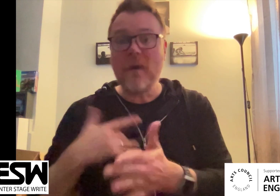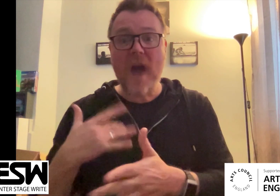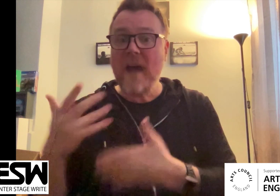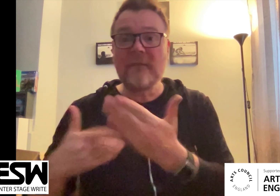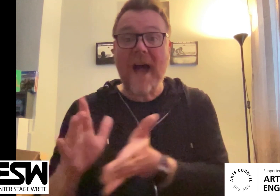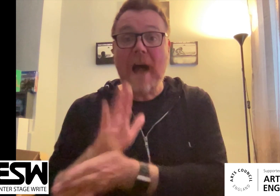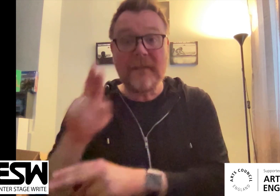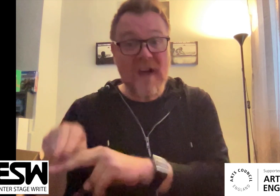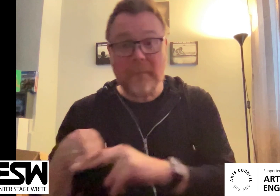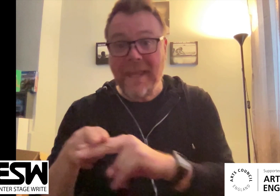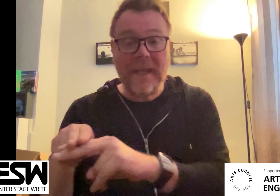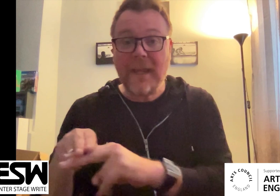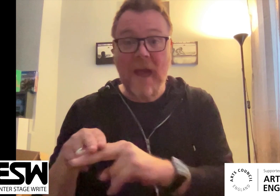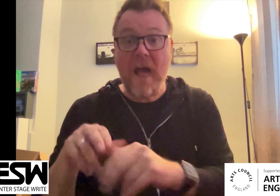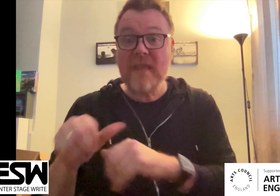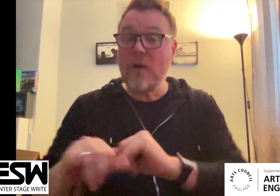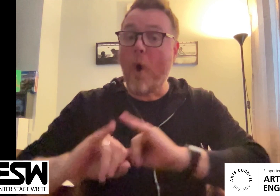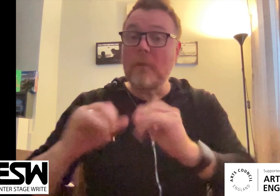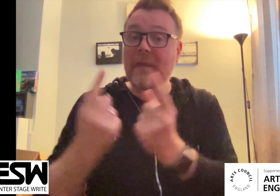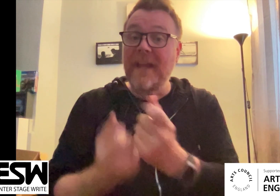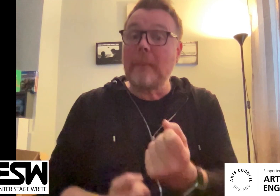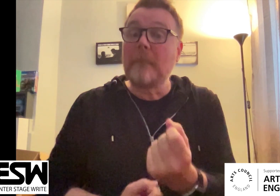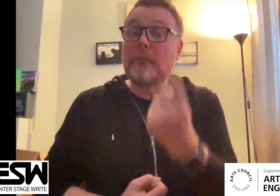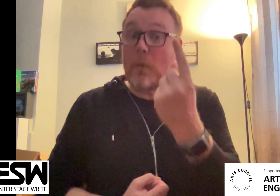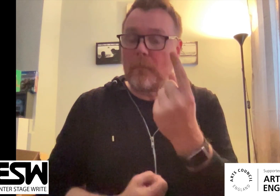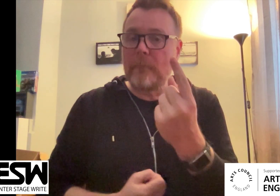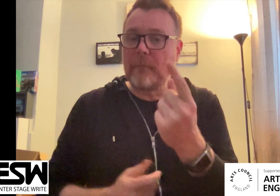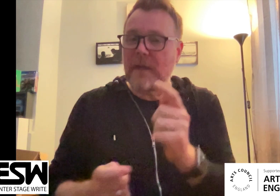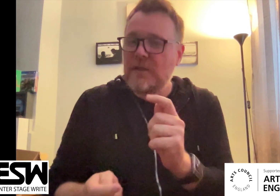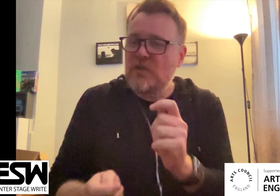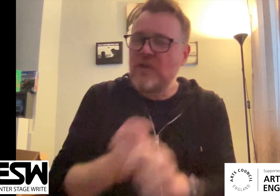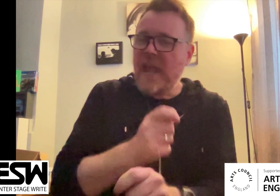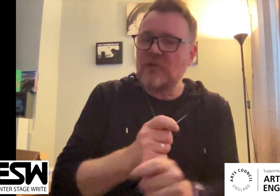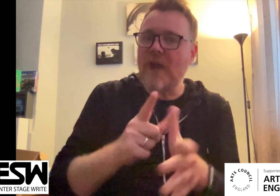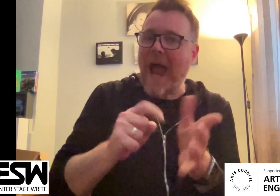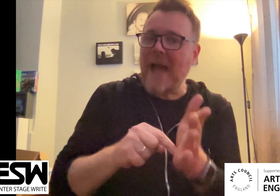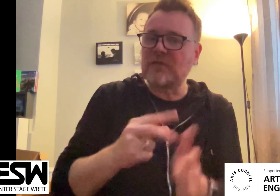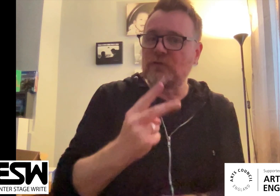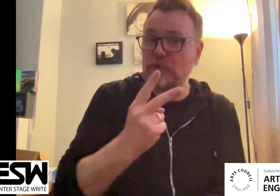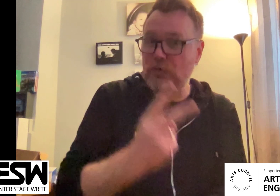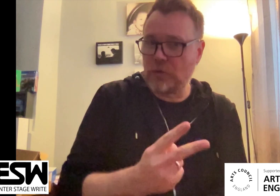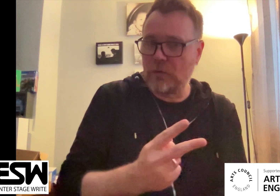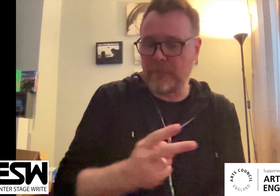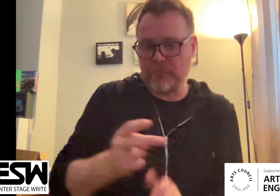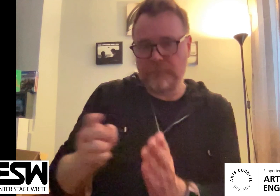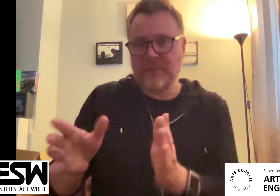they have a normal life, a normal family life, and then the horrible thing happens, which changes this whole world, and that